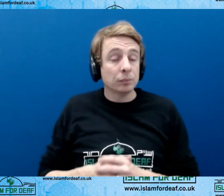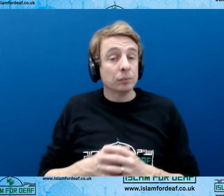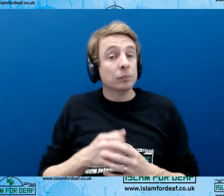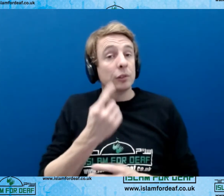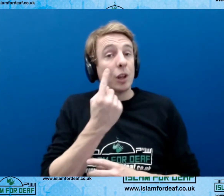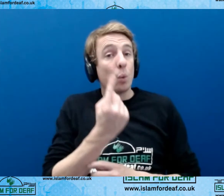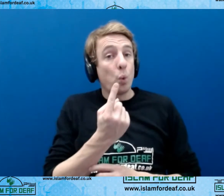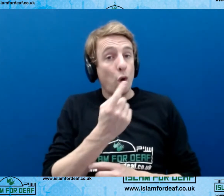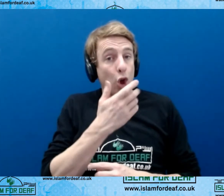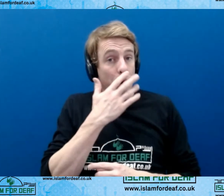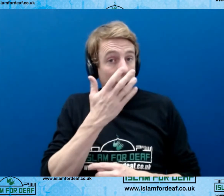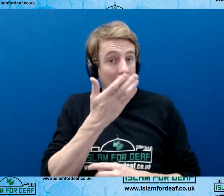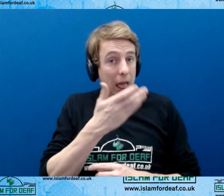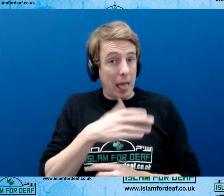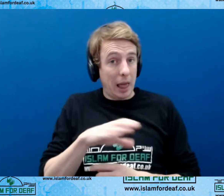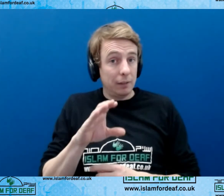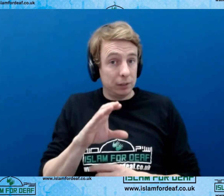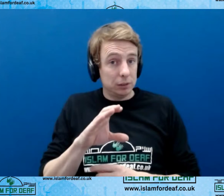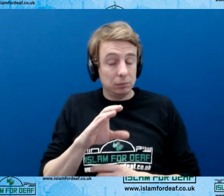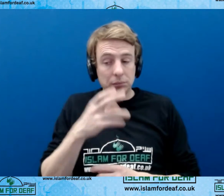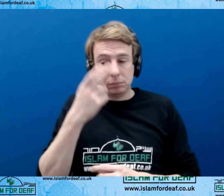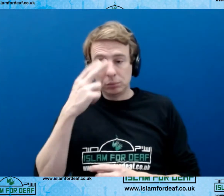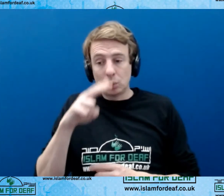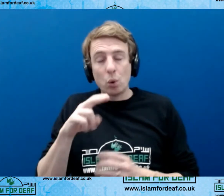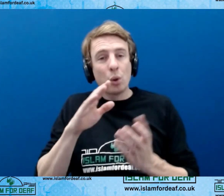great elephant called Mahmud.